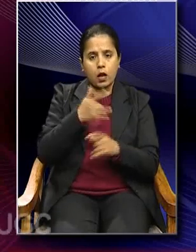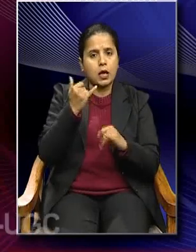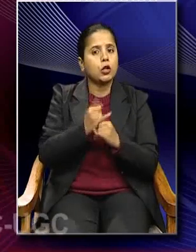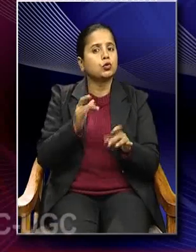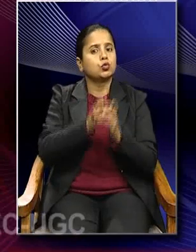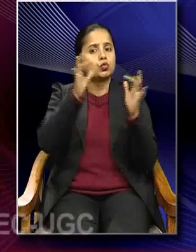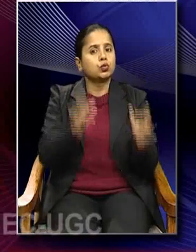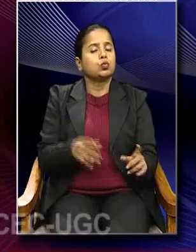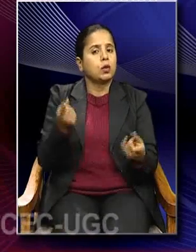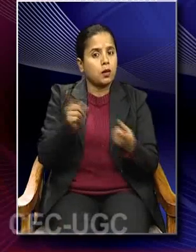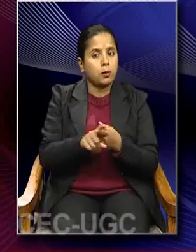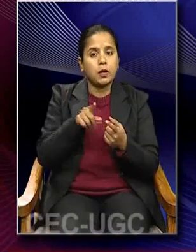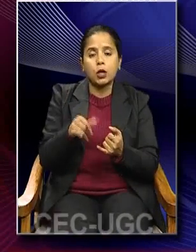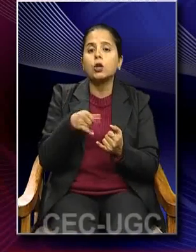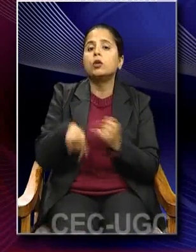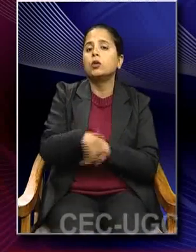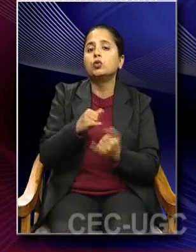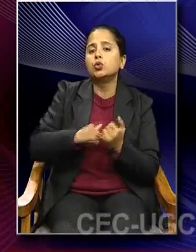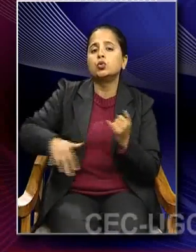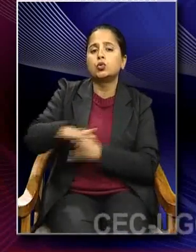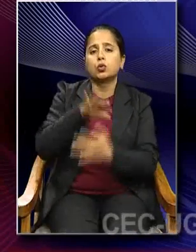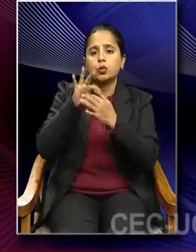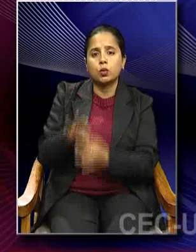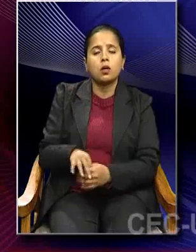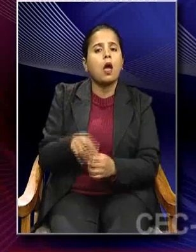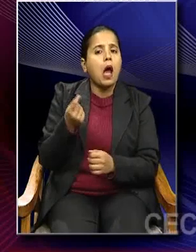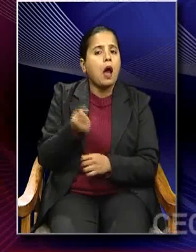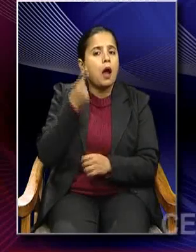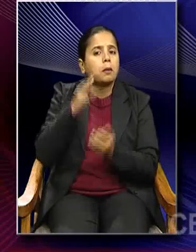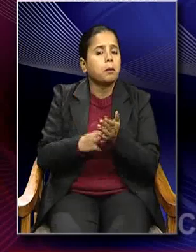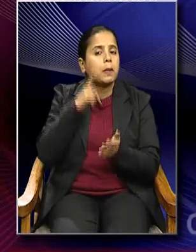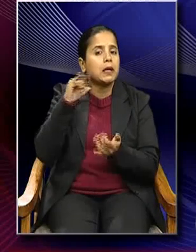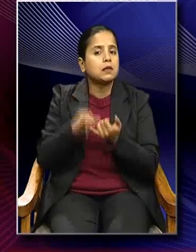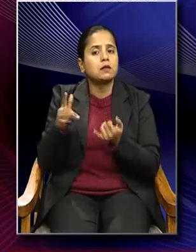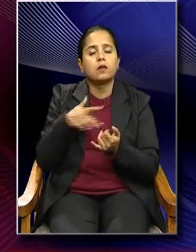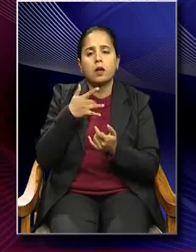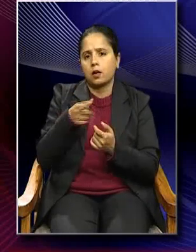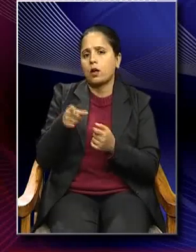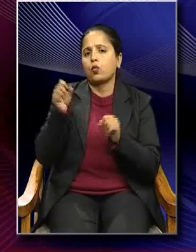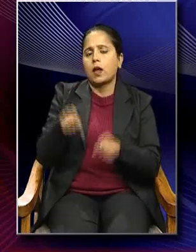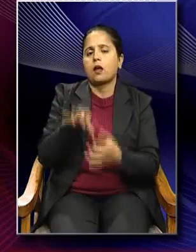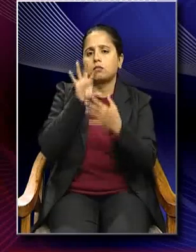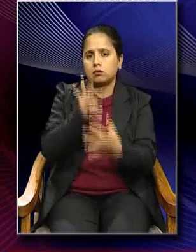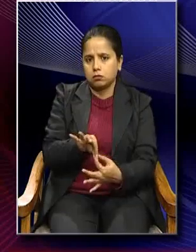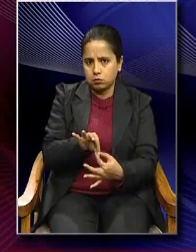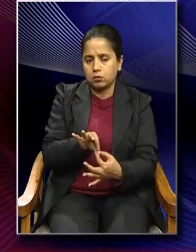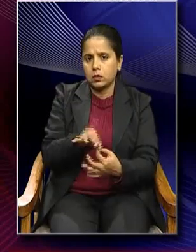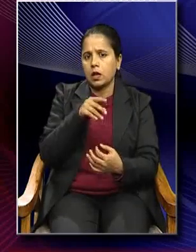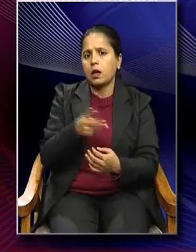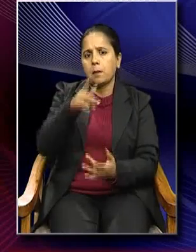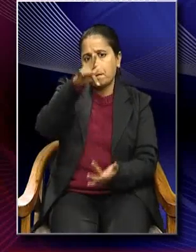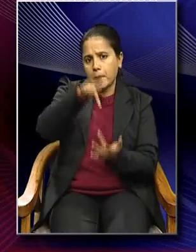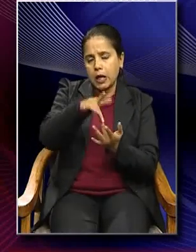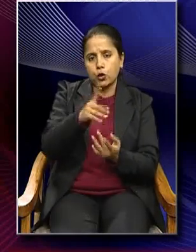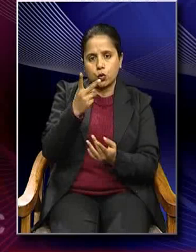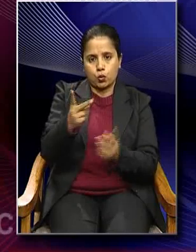institution. Sociology, in Mill's understanding, is able to connect between the